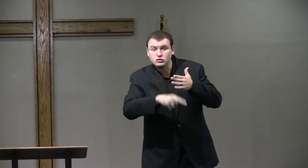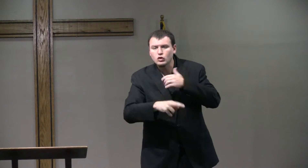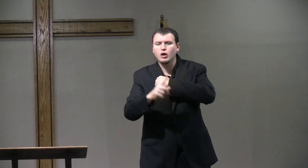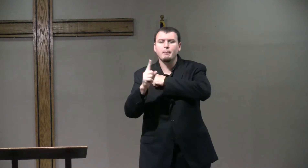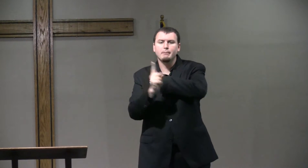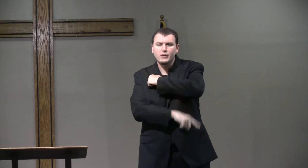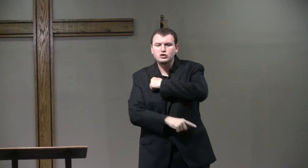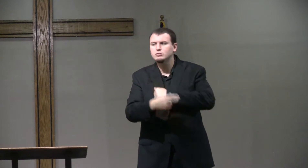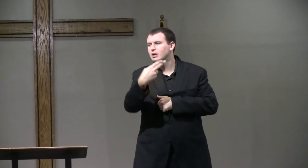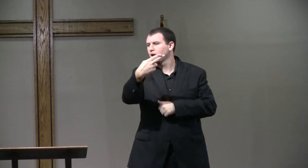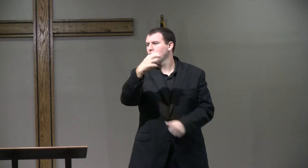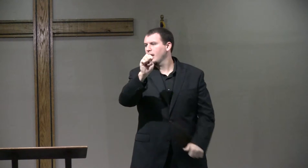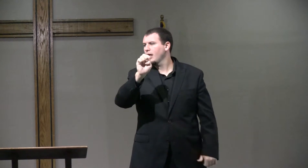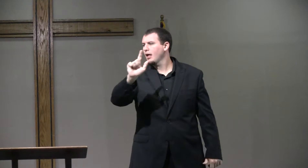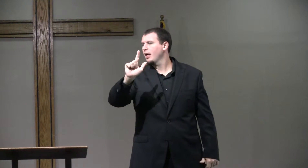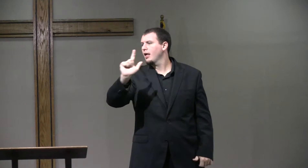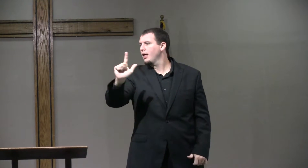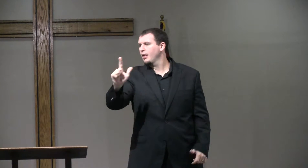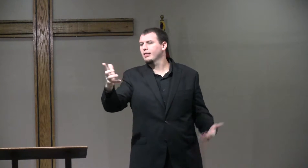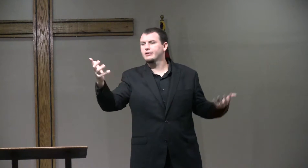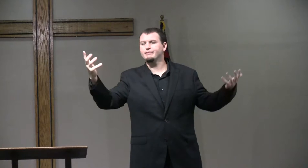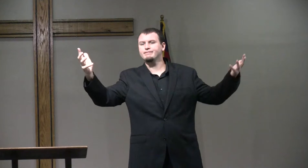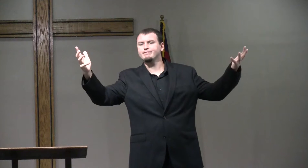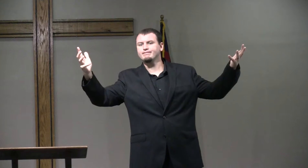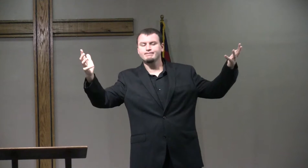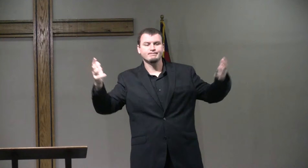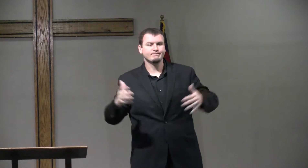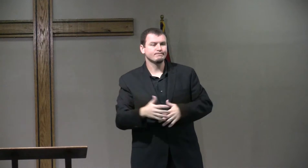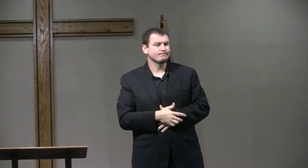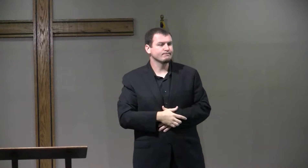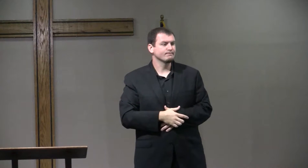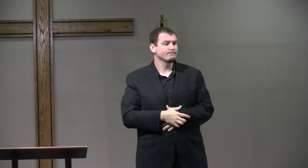You're guilty already just for the one time, and your punishment is hell.